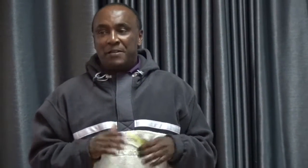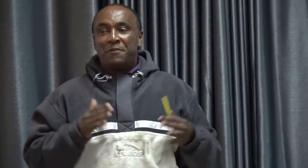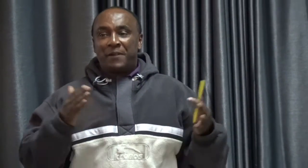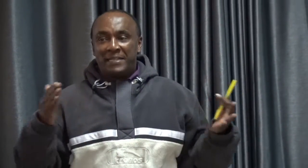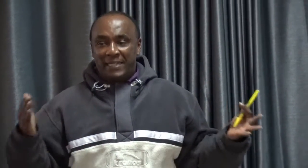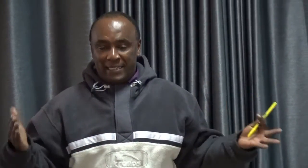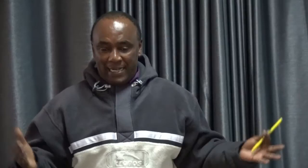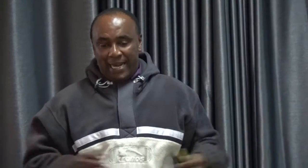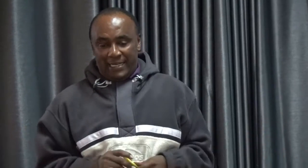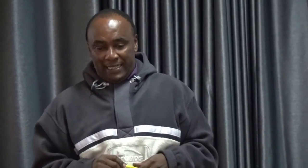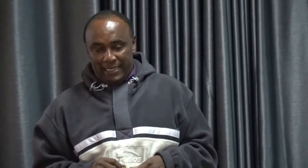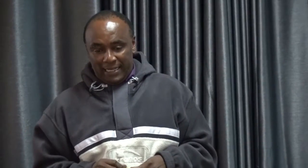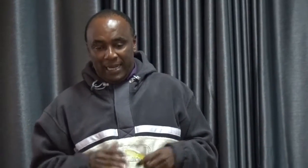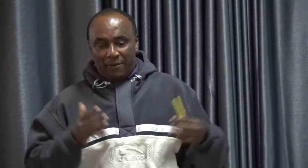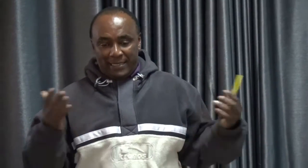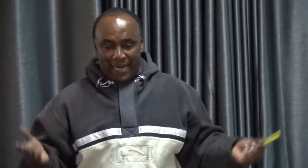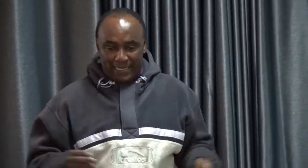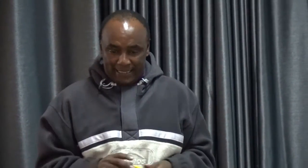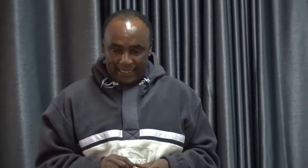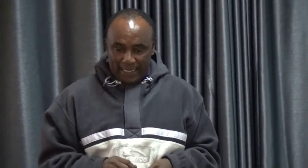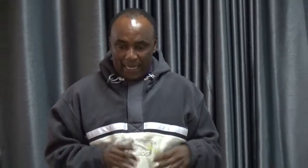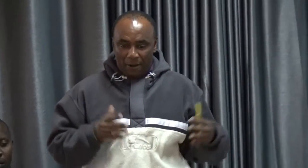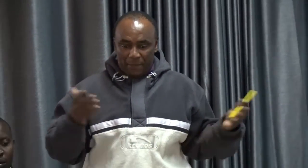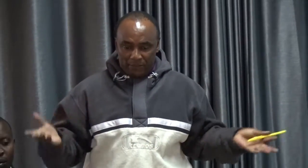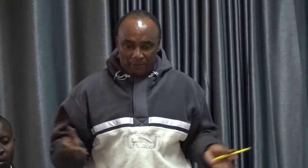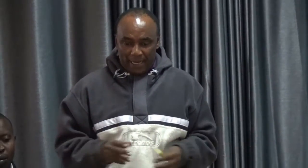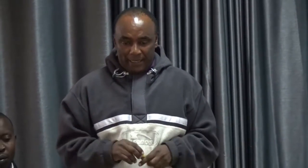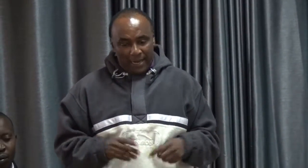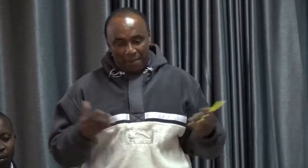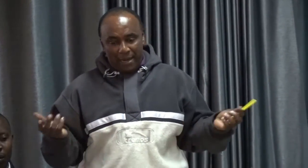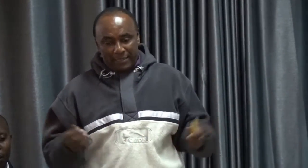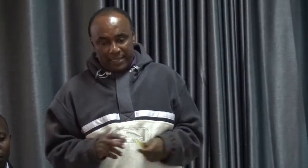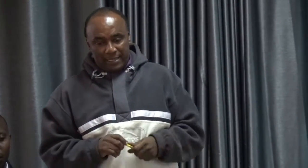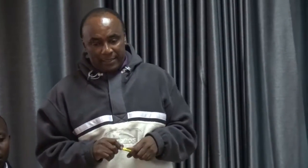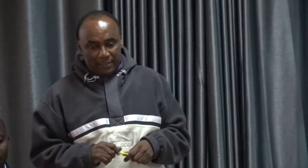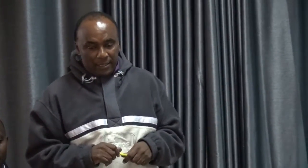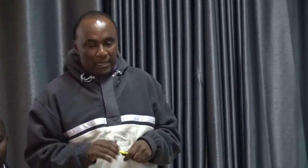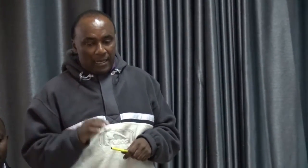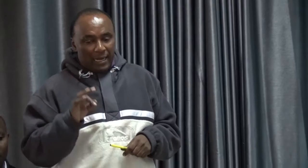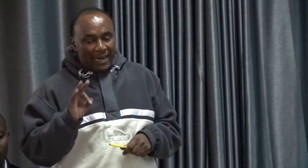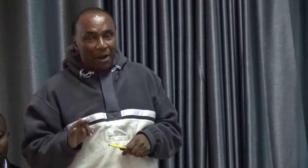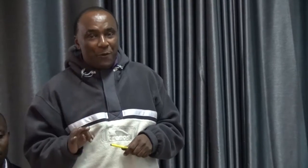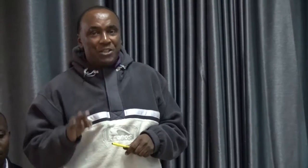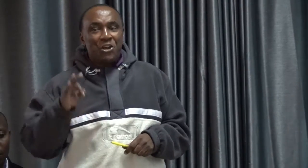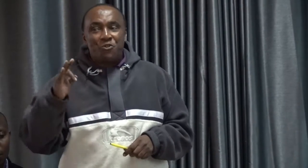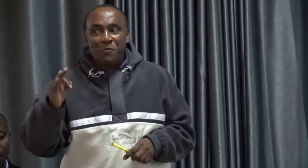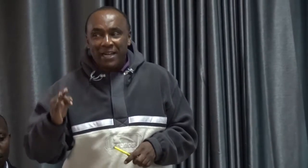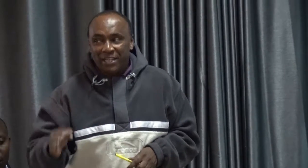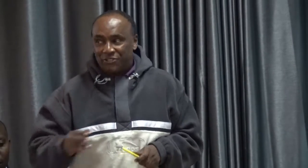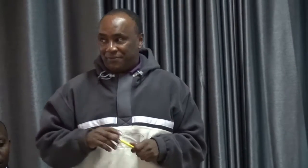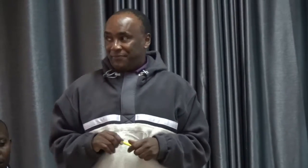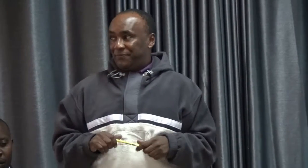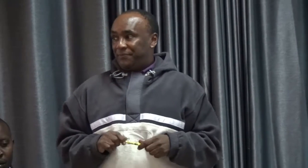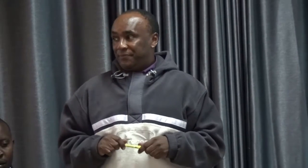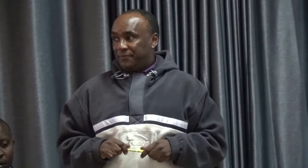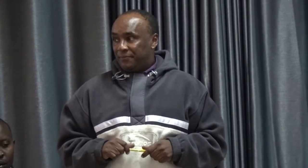for differentiated learning and our talents and our pace of learning, amongst others? Language and